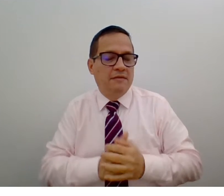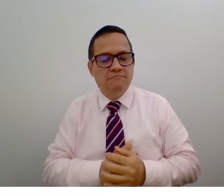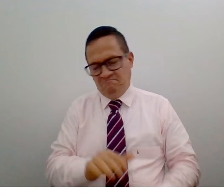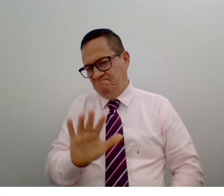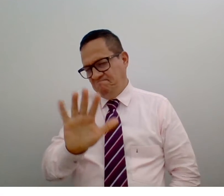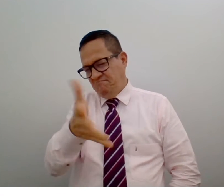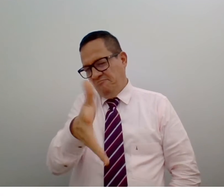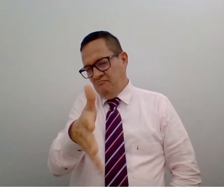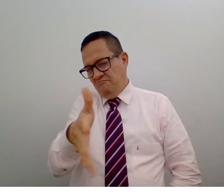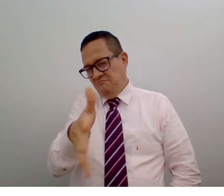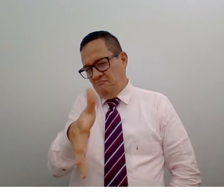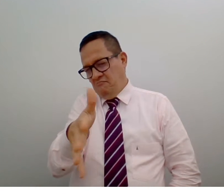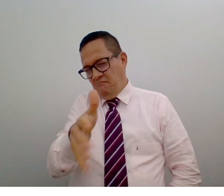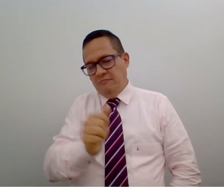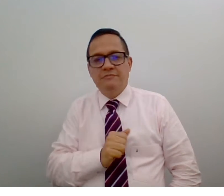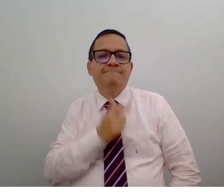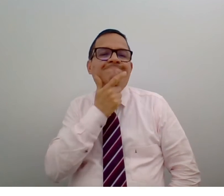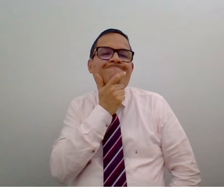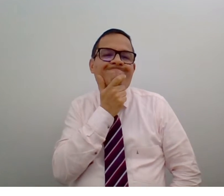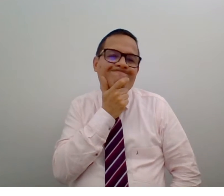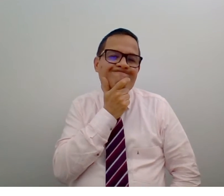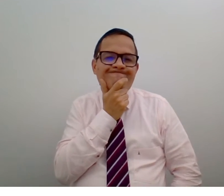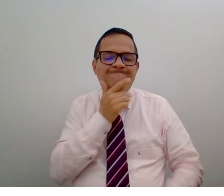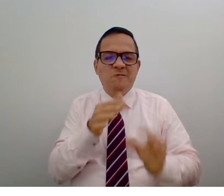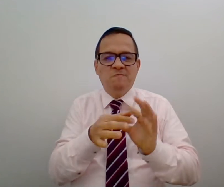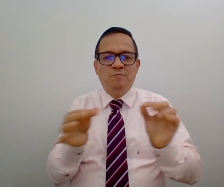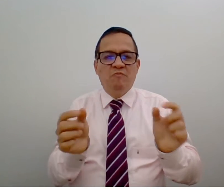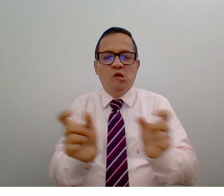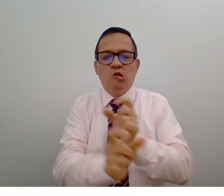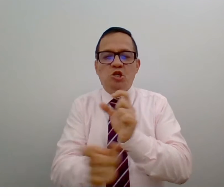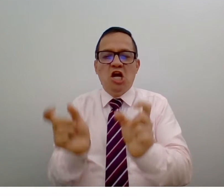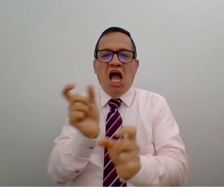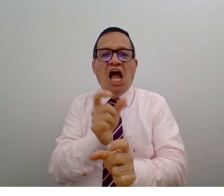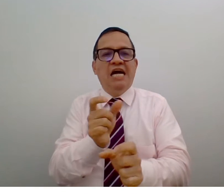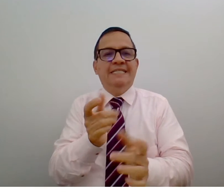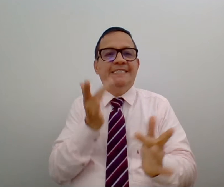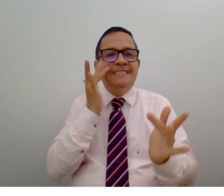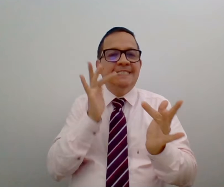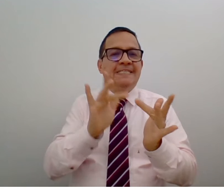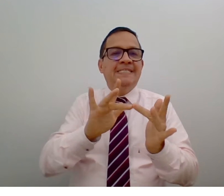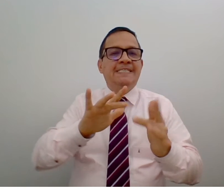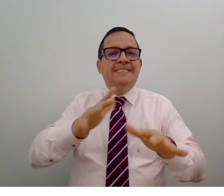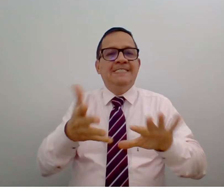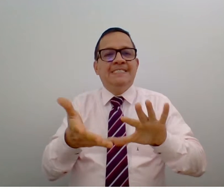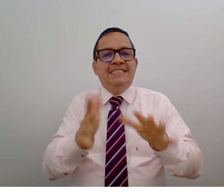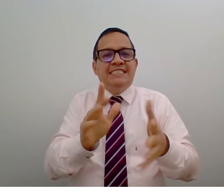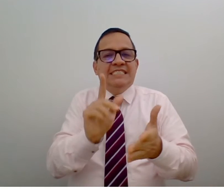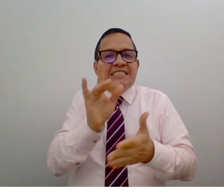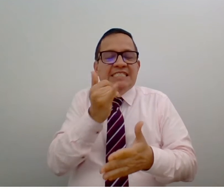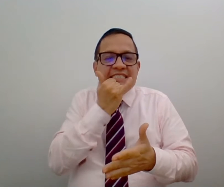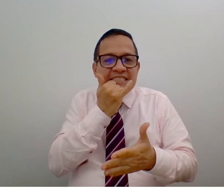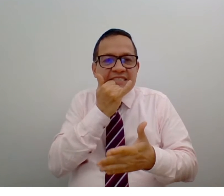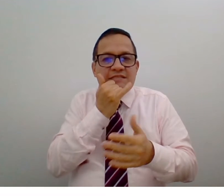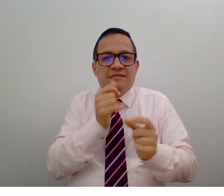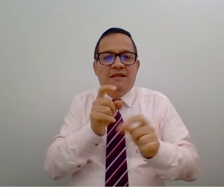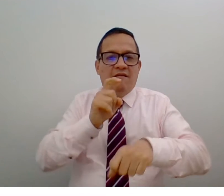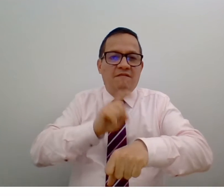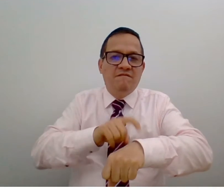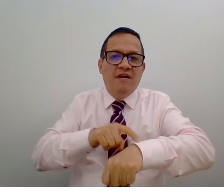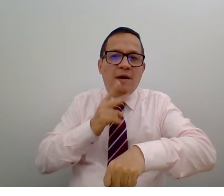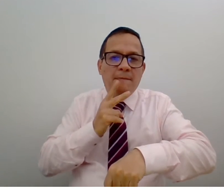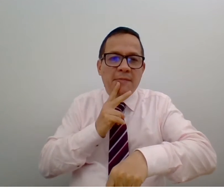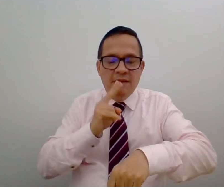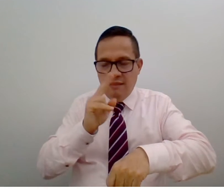Average level. The text uses some grammar structures according to the level, narrative tenses, and